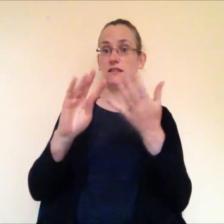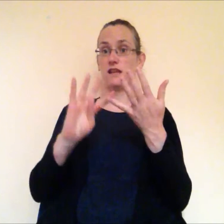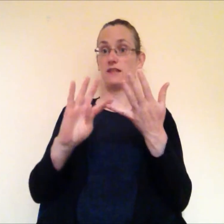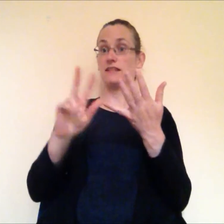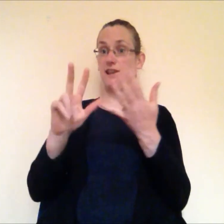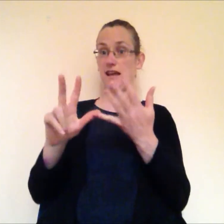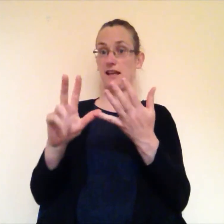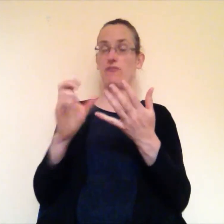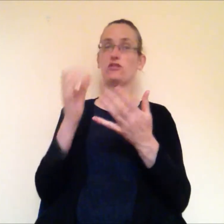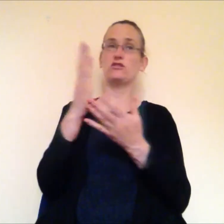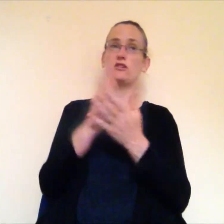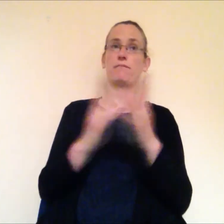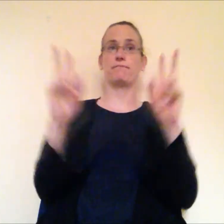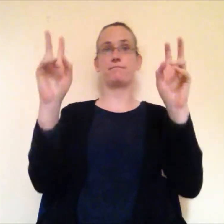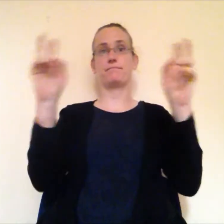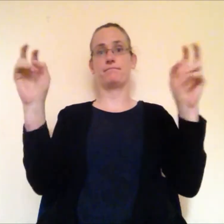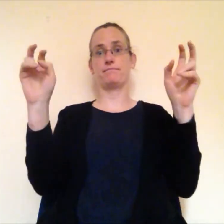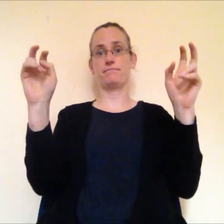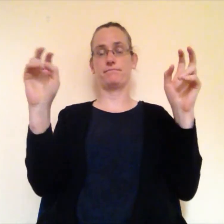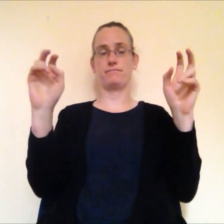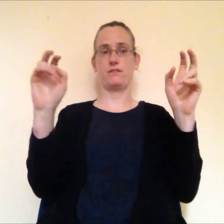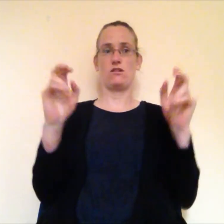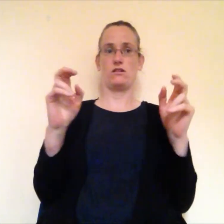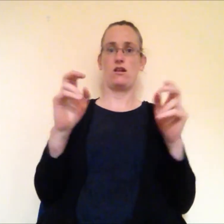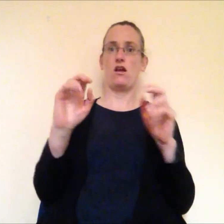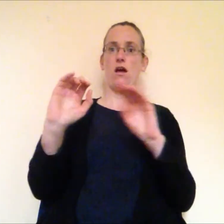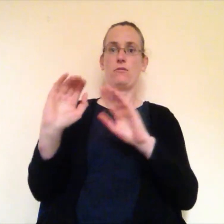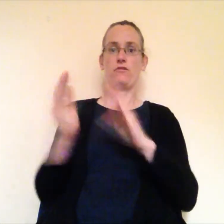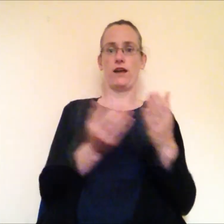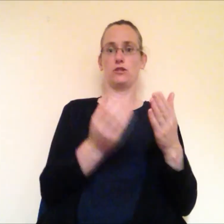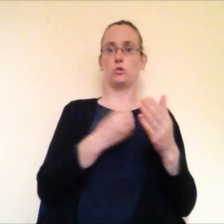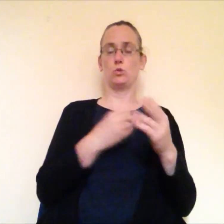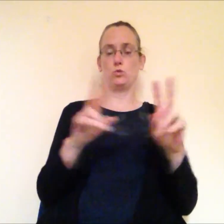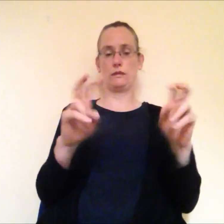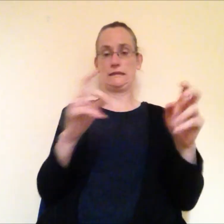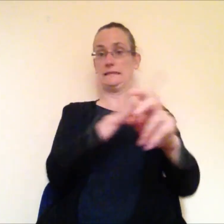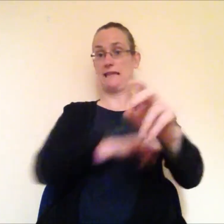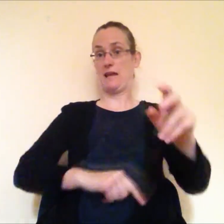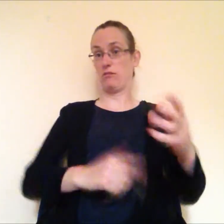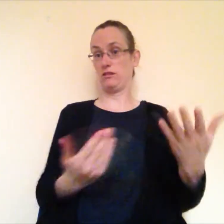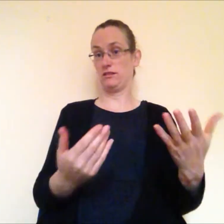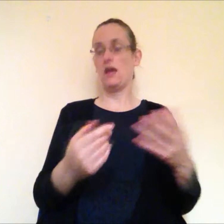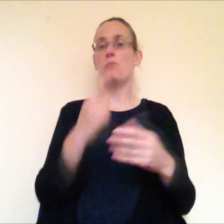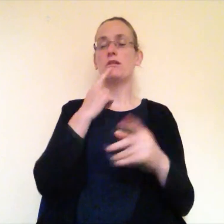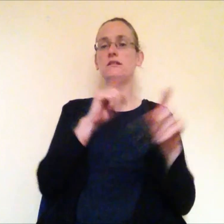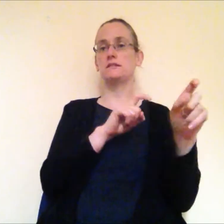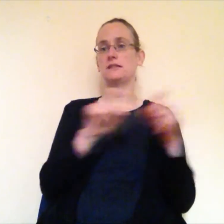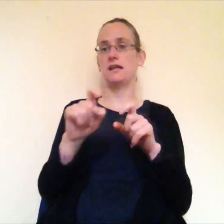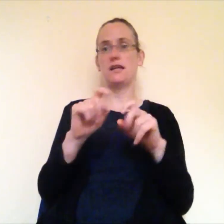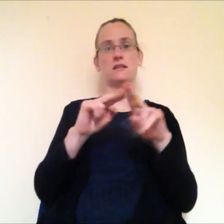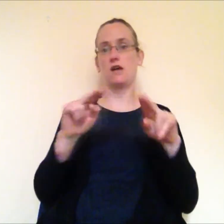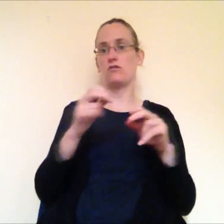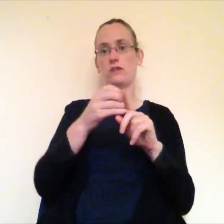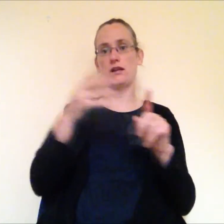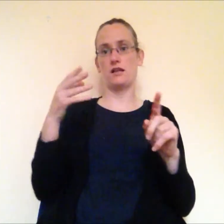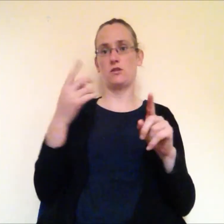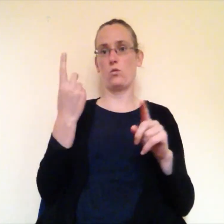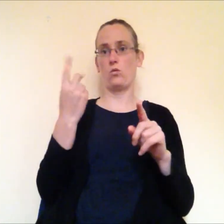recognition as an accommodation to the disabled in inverted commas, but it's still not recognised as one of our indigenous languages of Ireland,